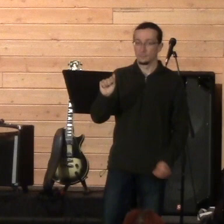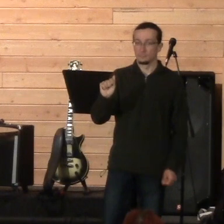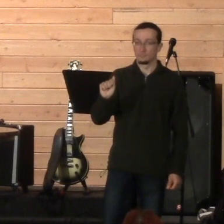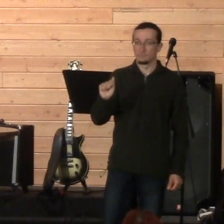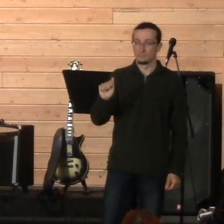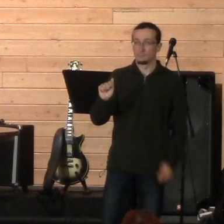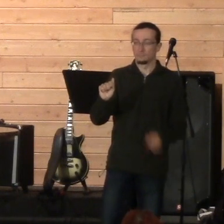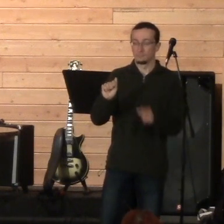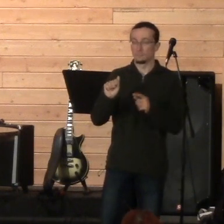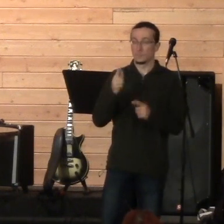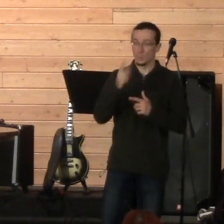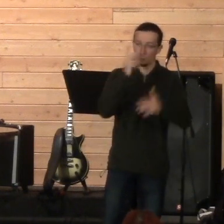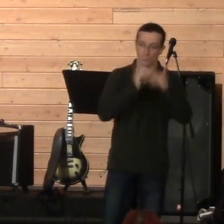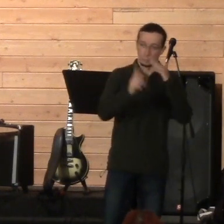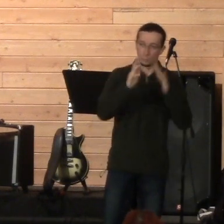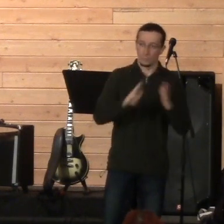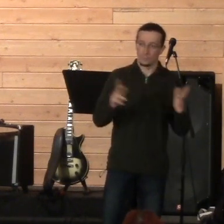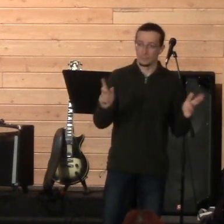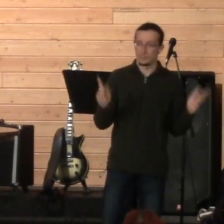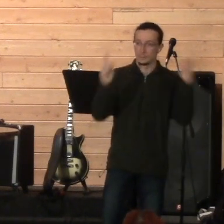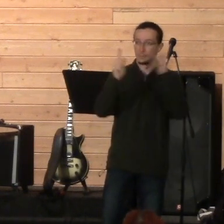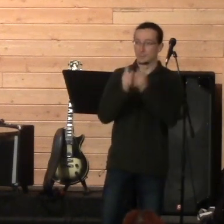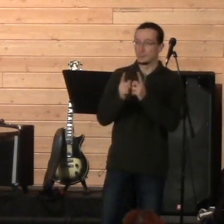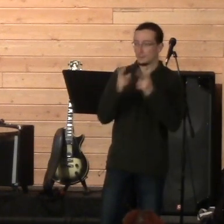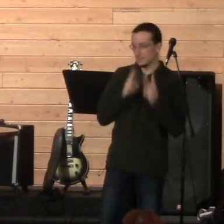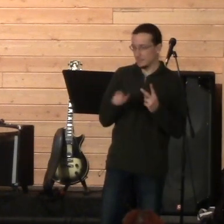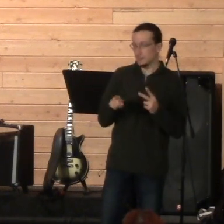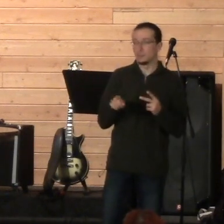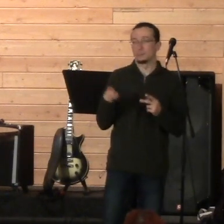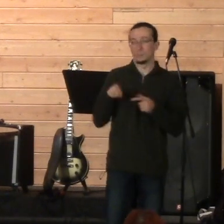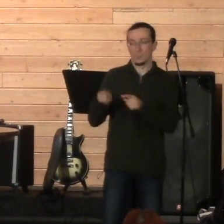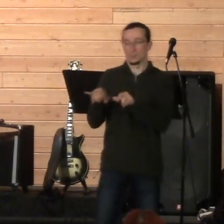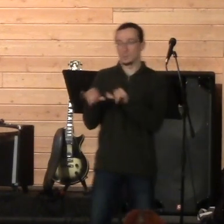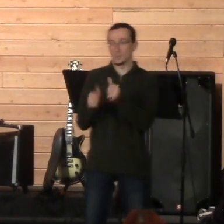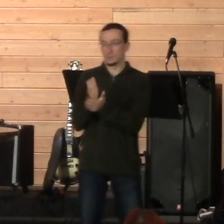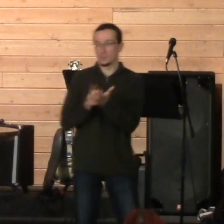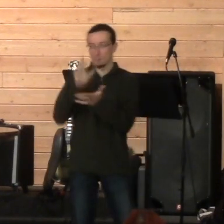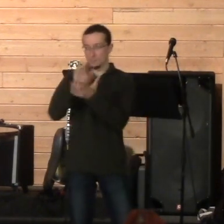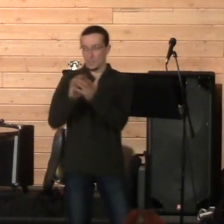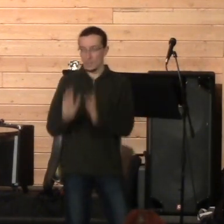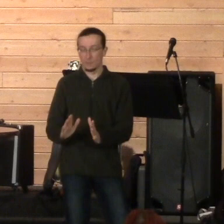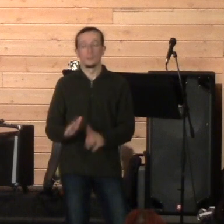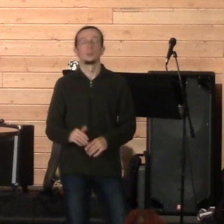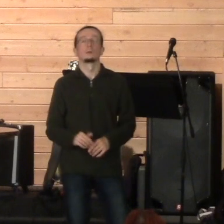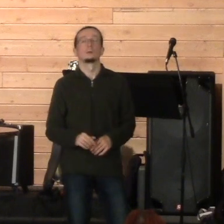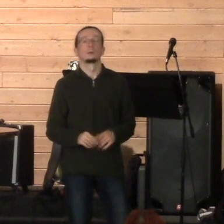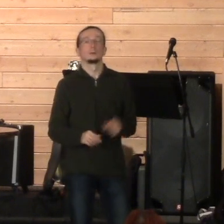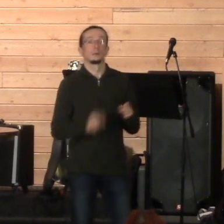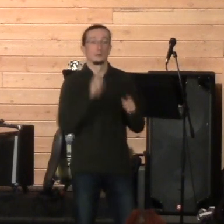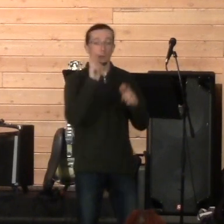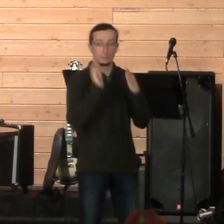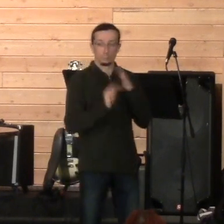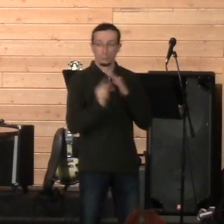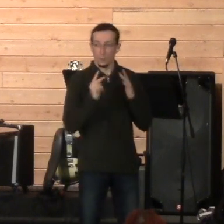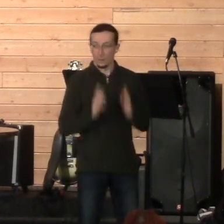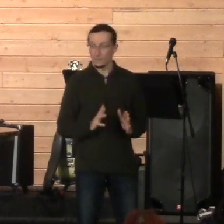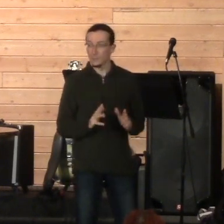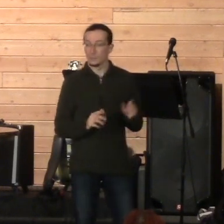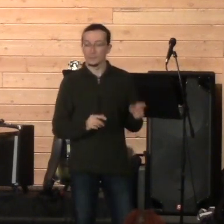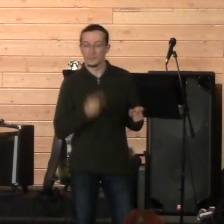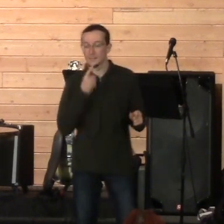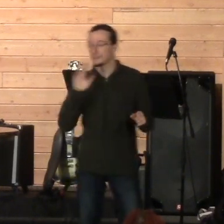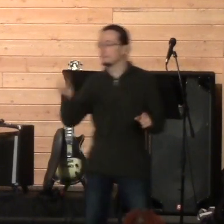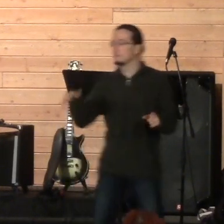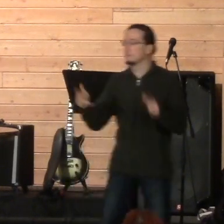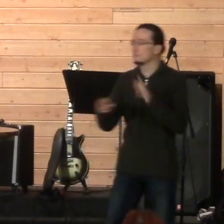And there's this prophet that visited him where he was staying with these believers. And they're saying, this prophet says,